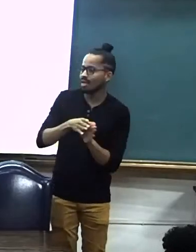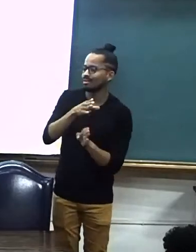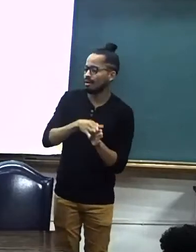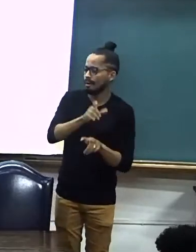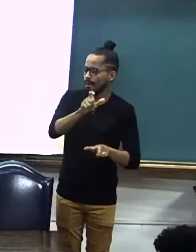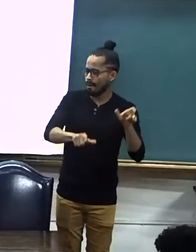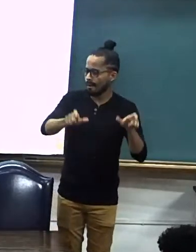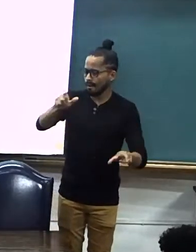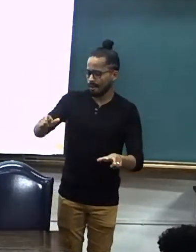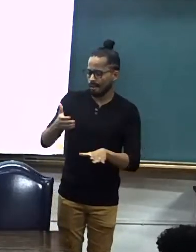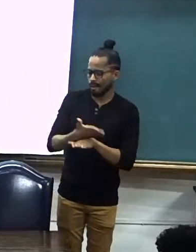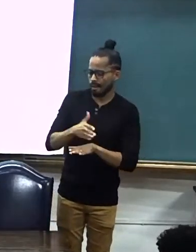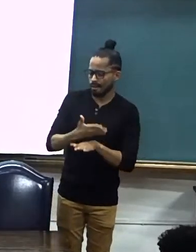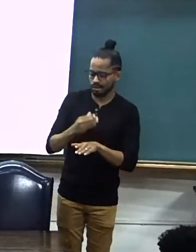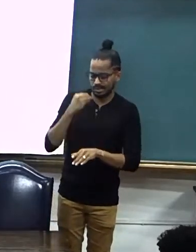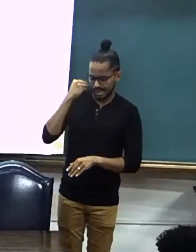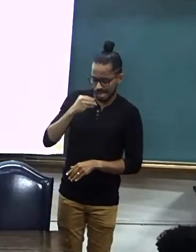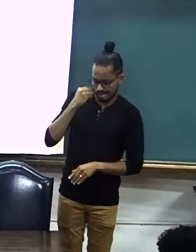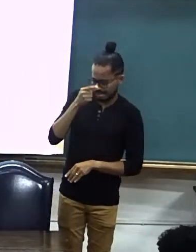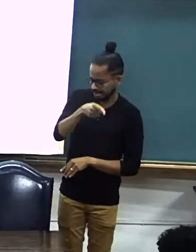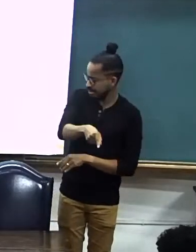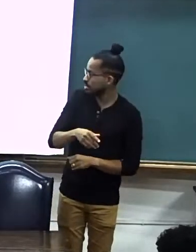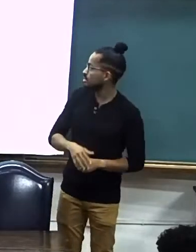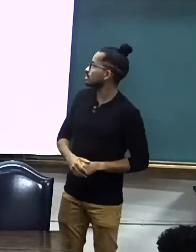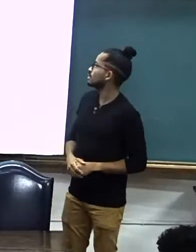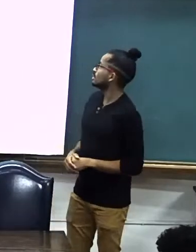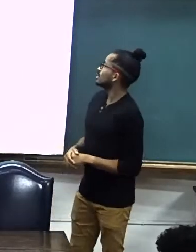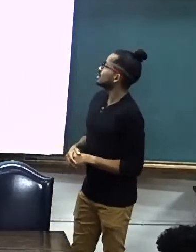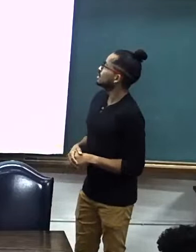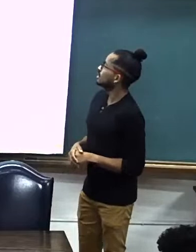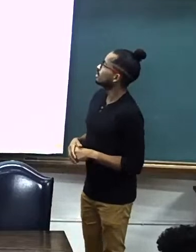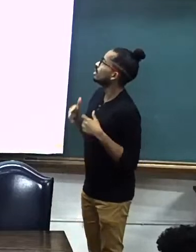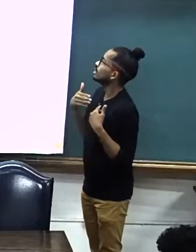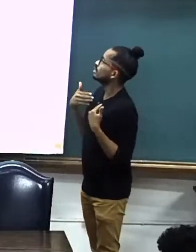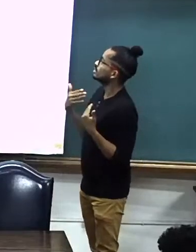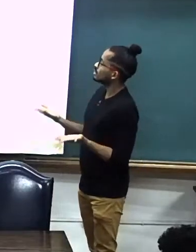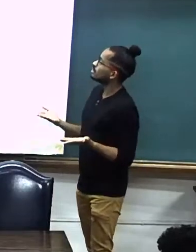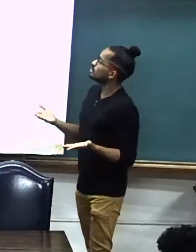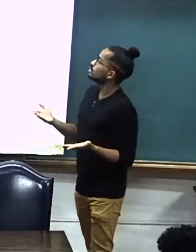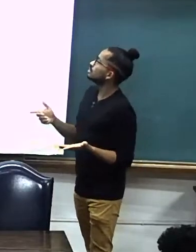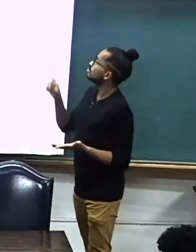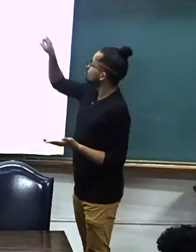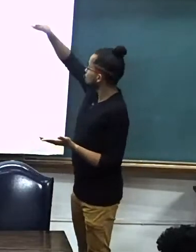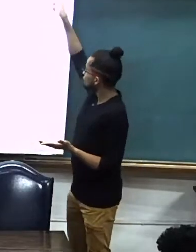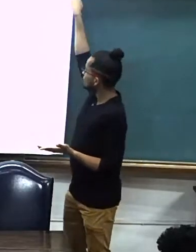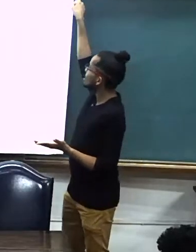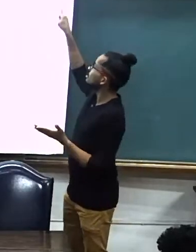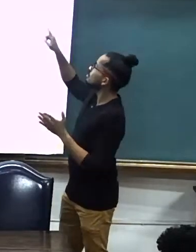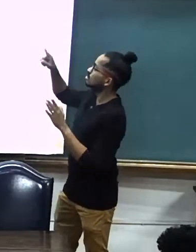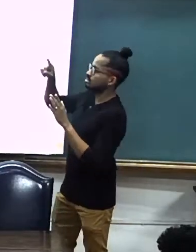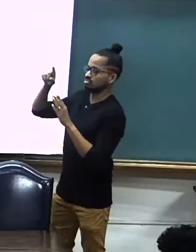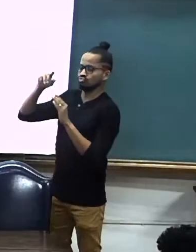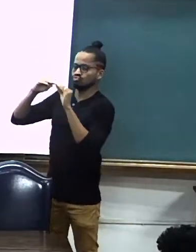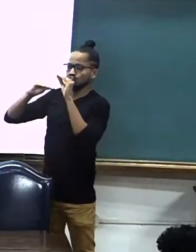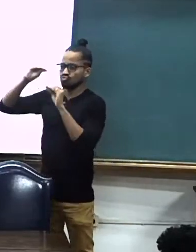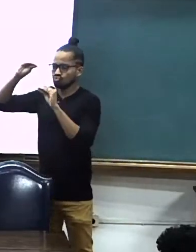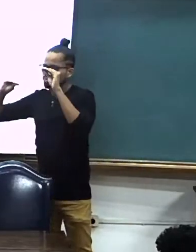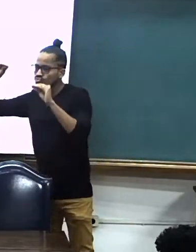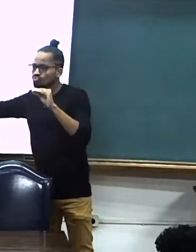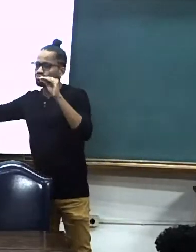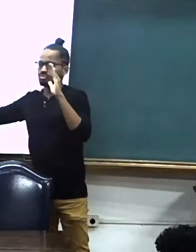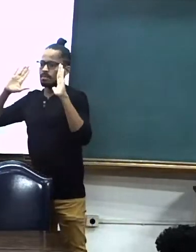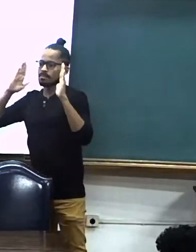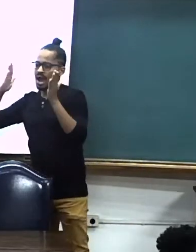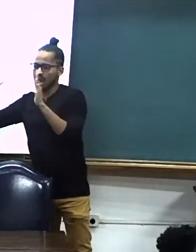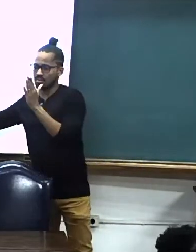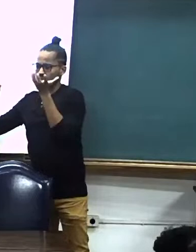boundary is. And so the patterns of prominence and boundaries as represented by the syllable boundary